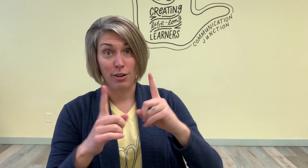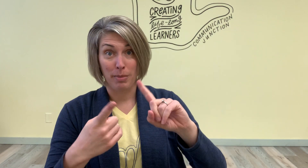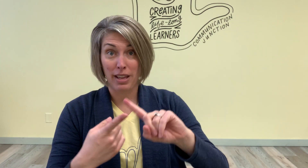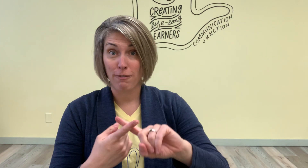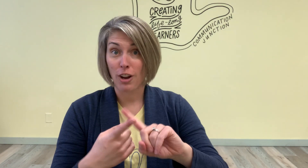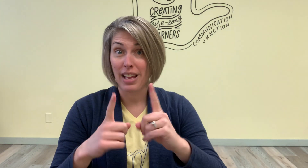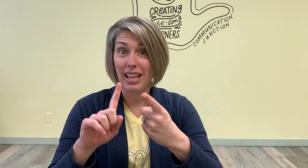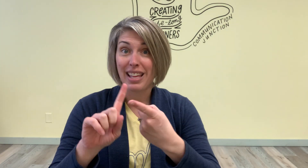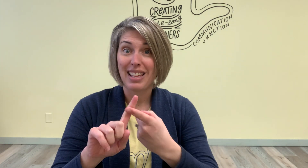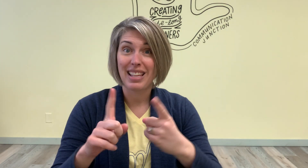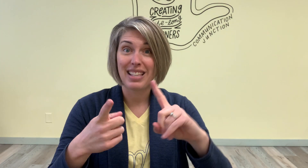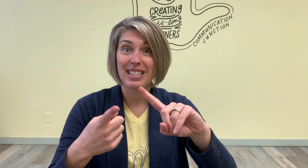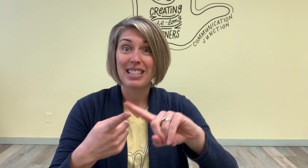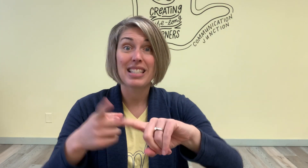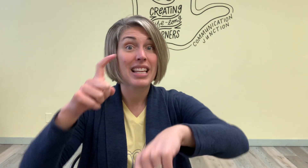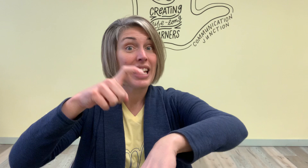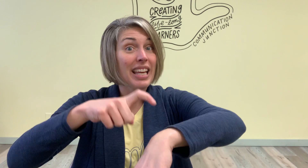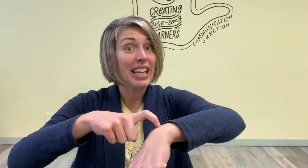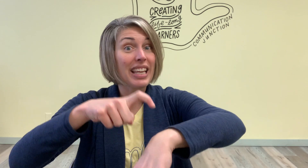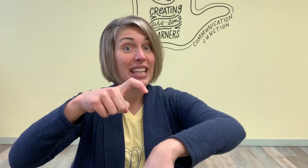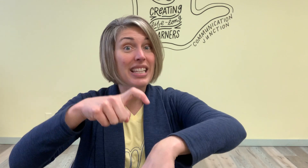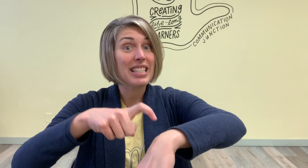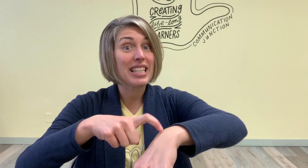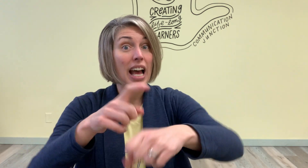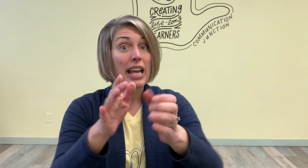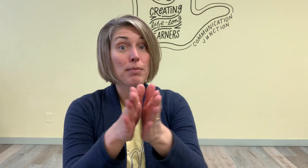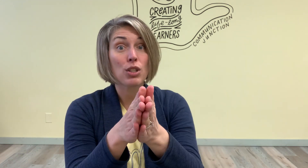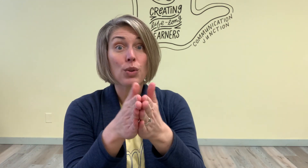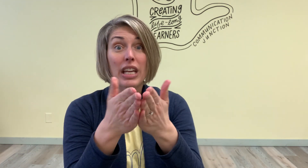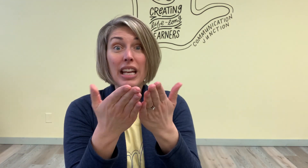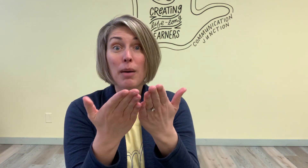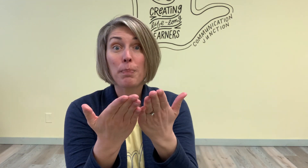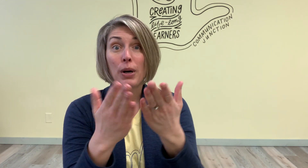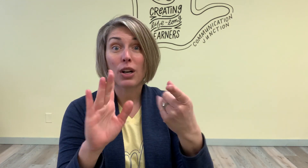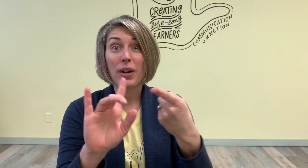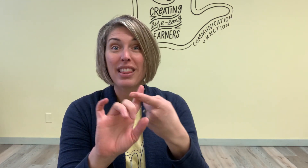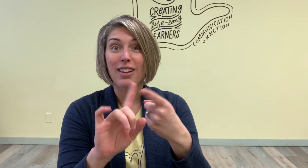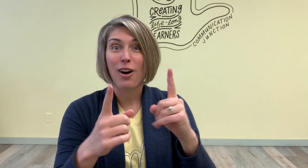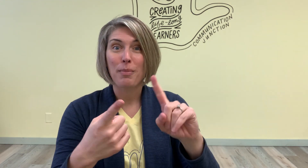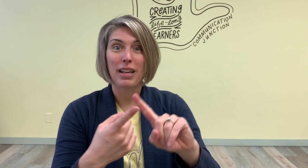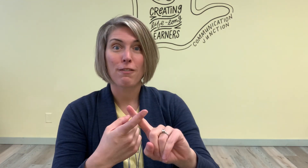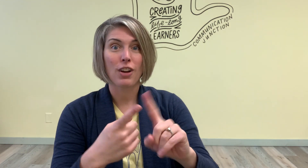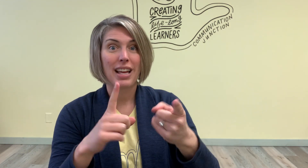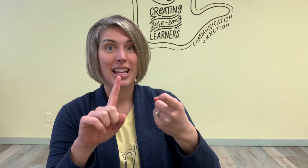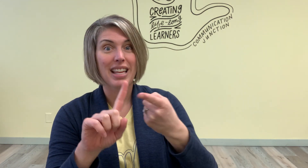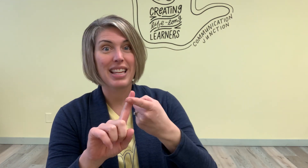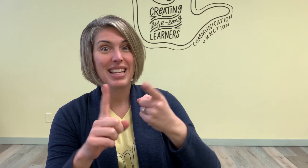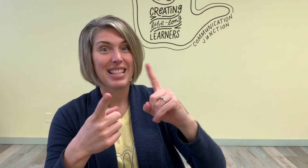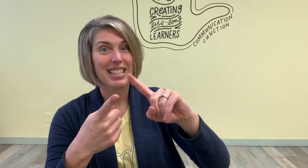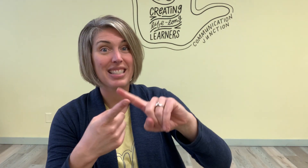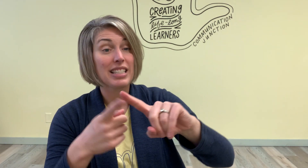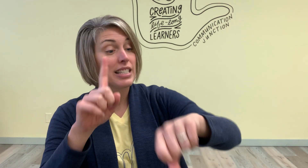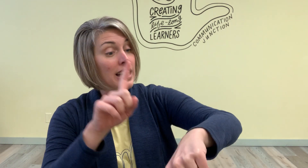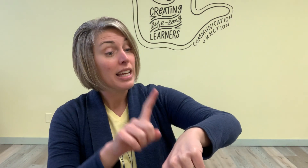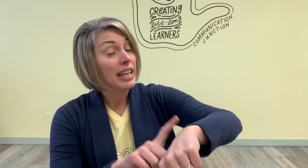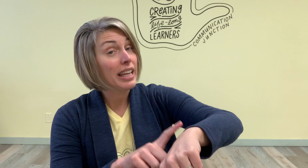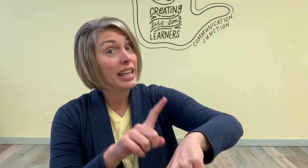my friends. It is time to read a book with all my friends. It